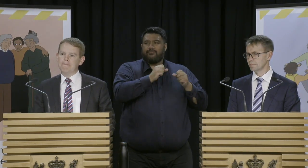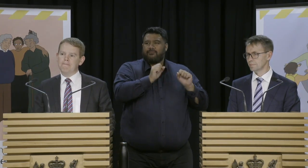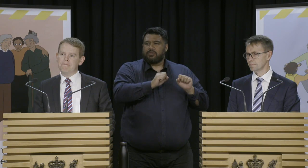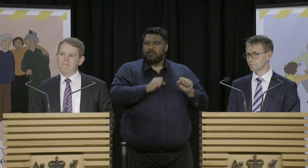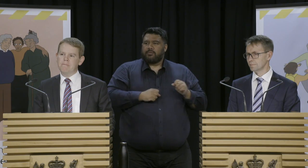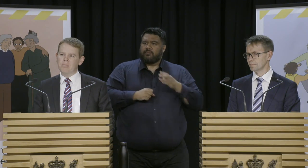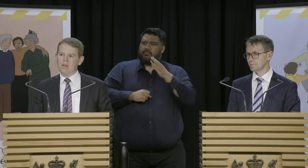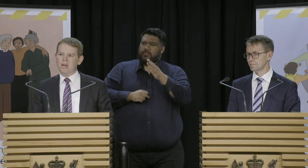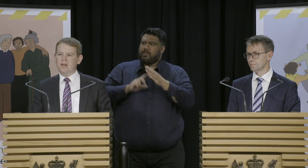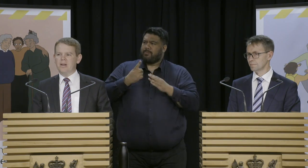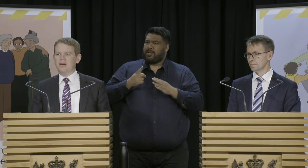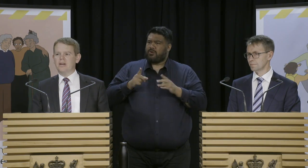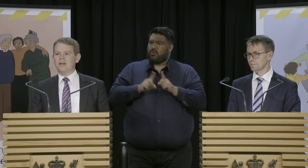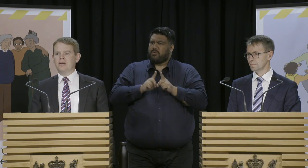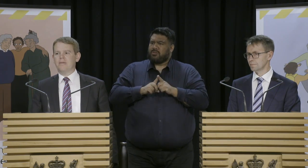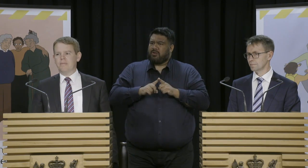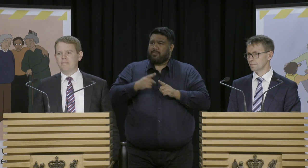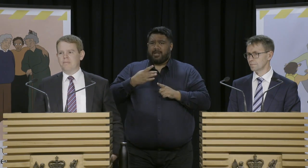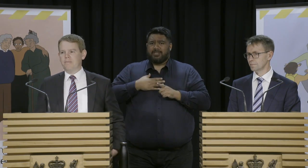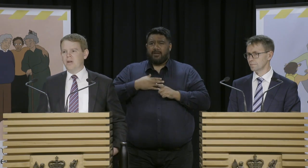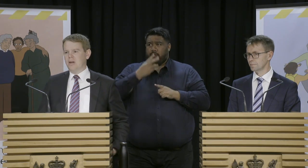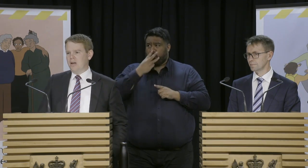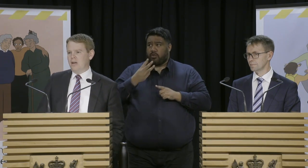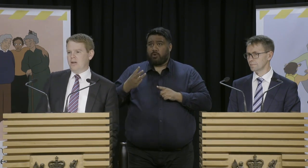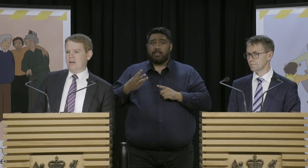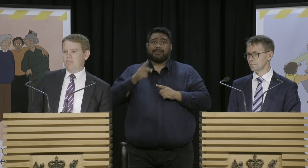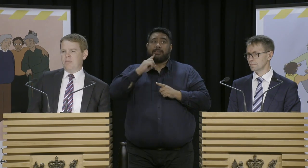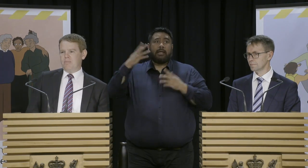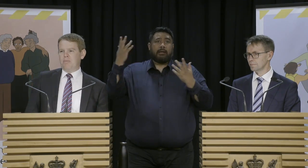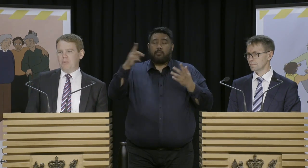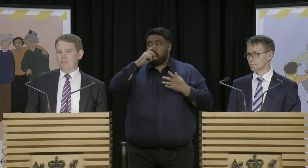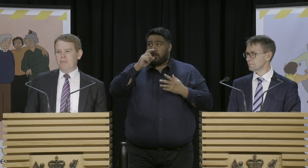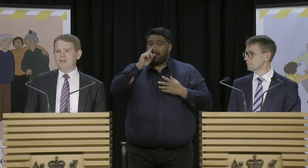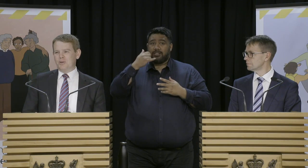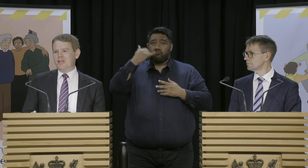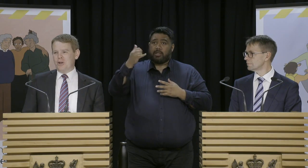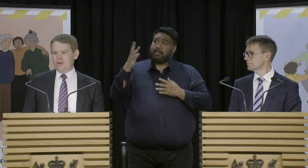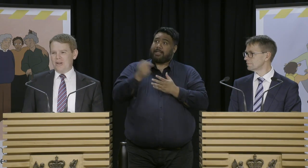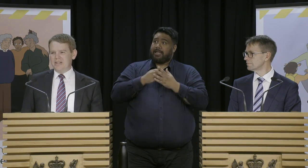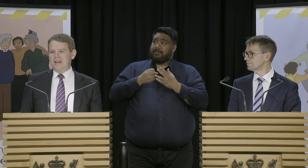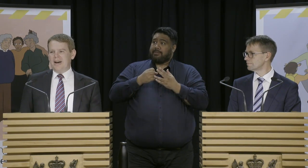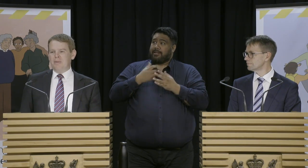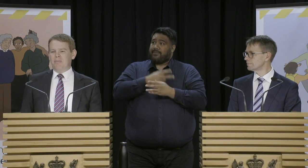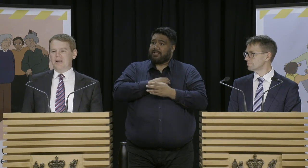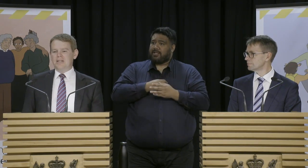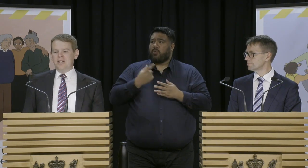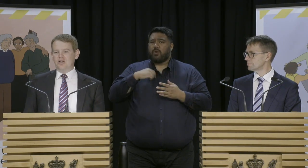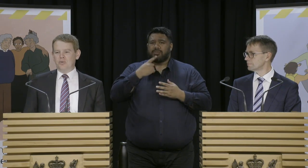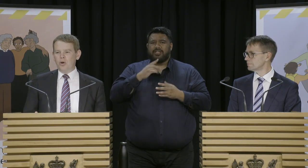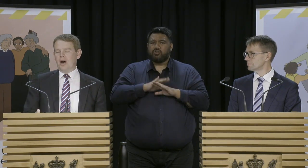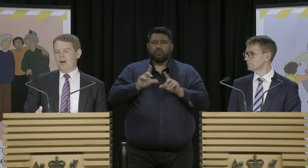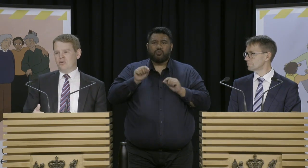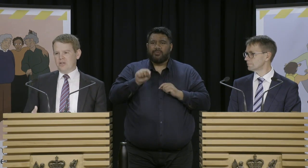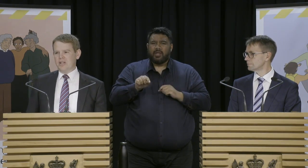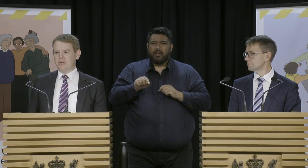up and get a vaccine tomorrow, even though I'm a 33-year-old who has no pre-existing conditions. My message is please don't do that. Please, let's